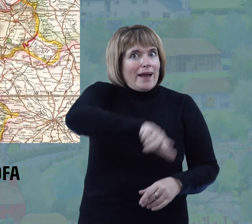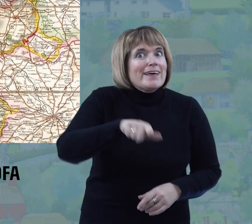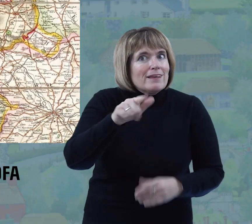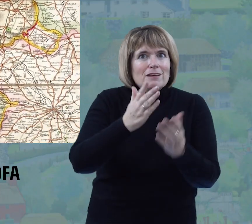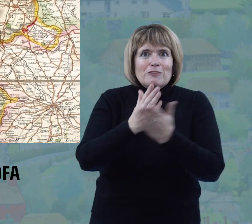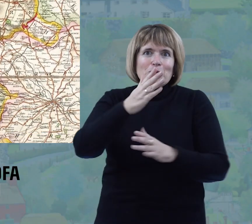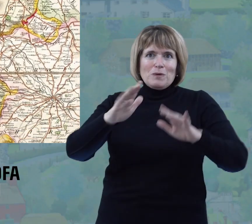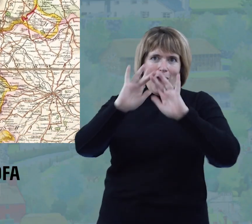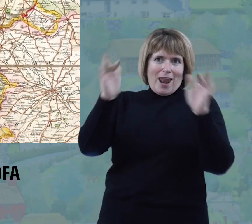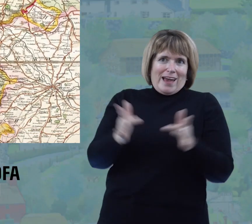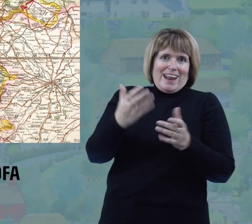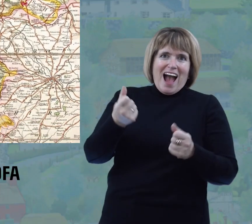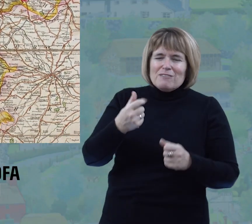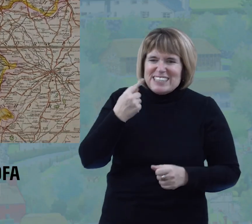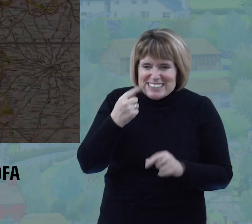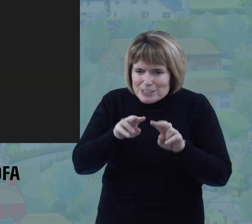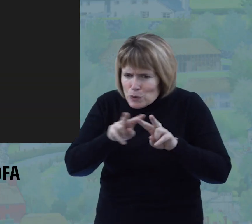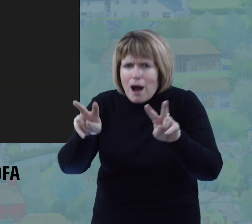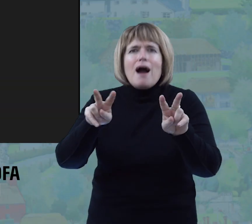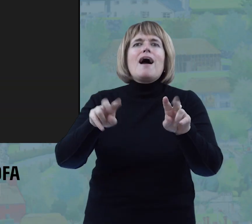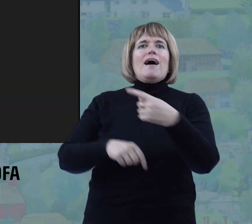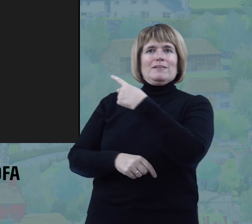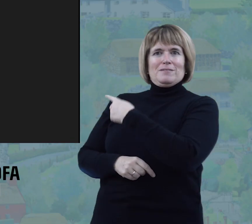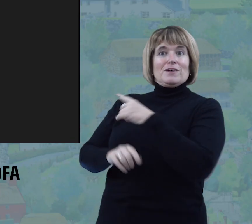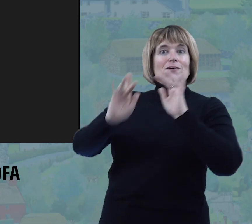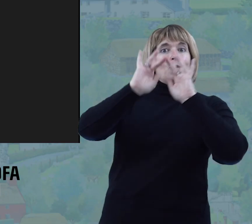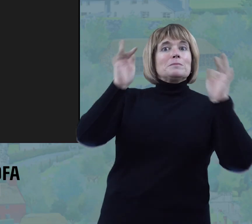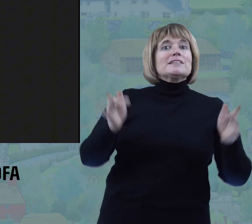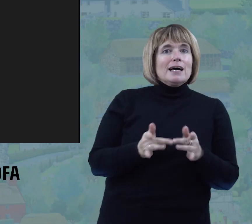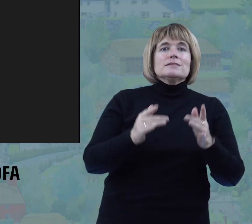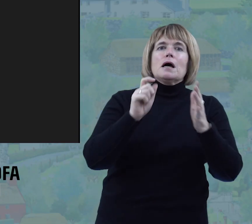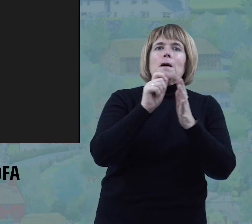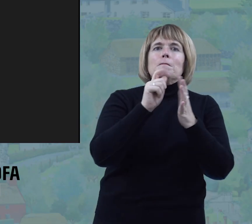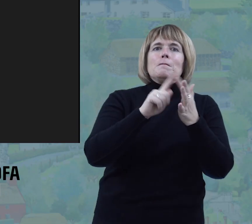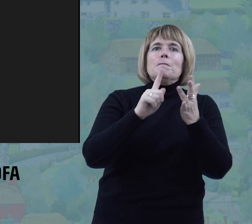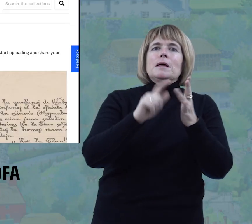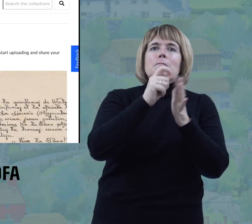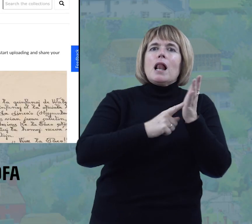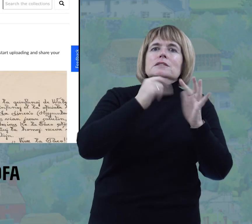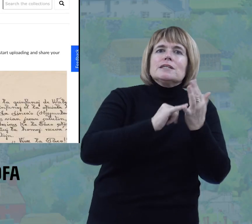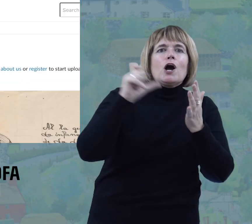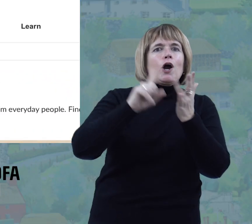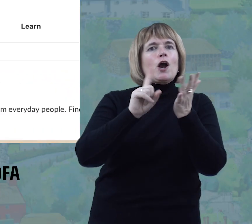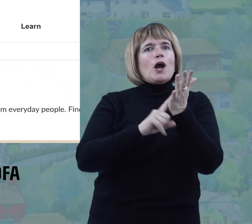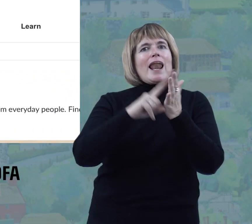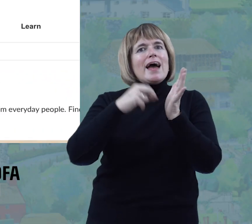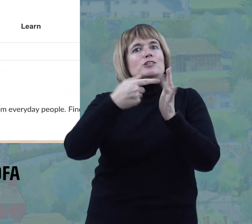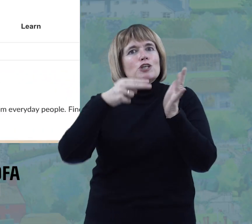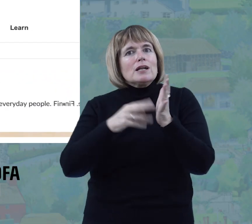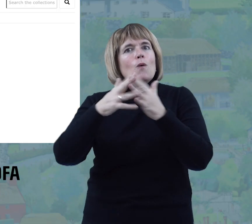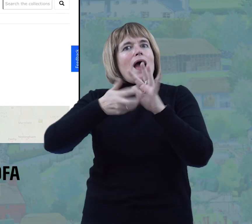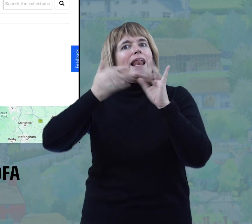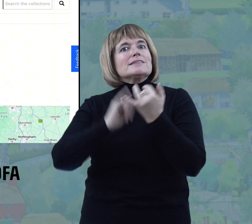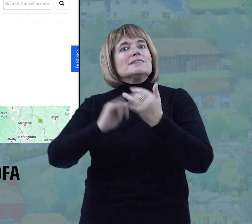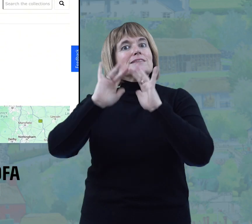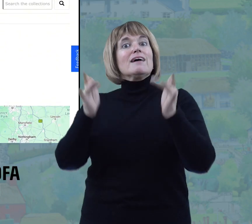maps are digitised and are very easy to explore. The best place to access these is at the People's Collection Wales website. Click on the maps at